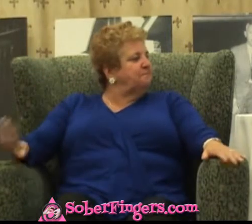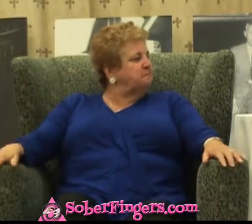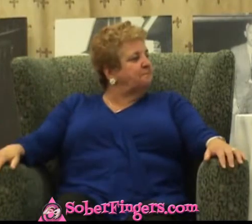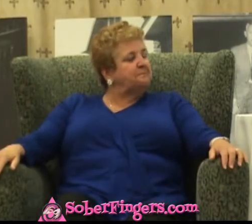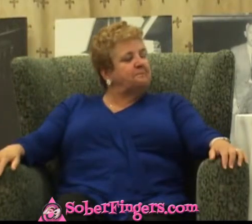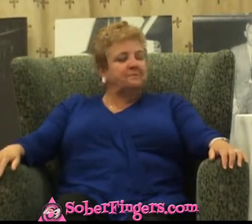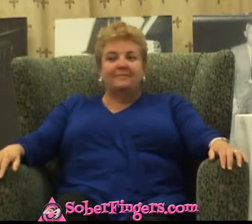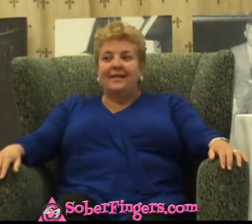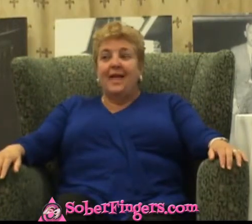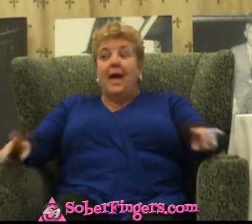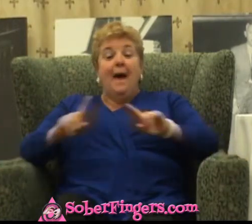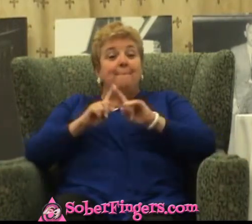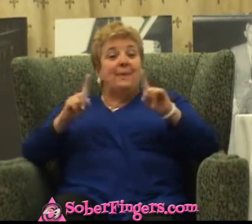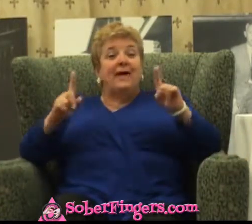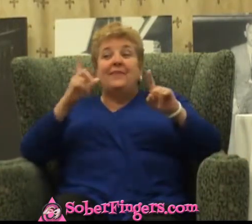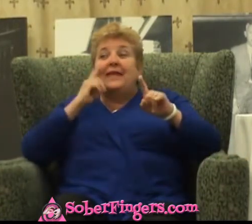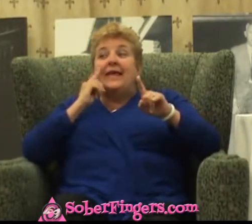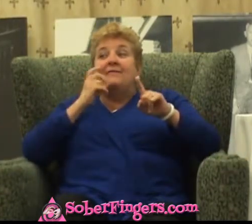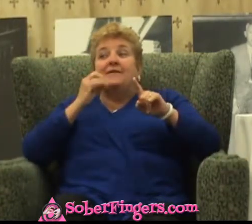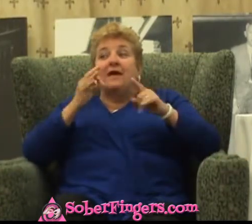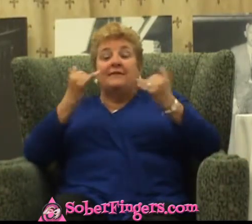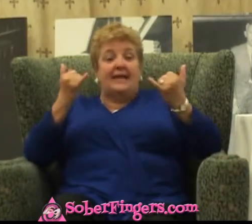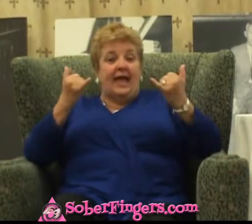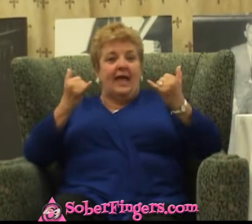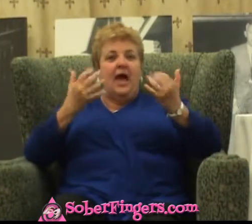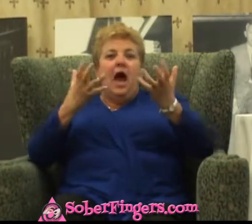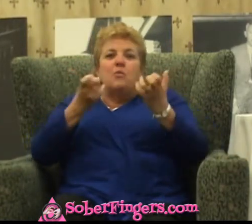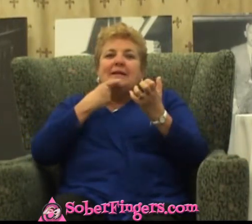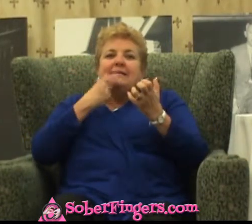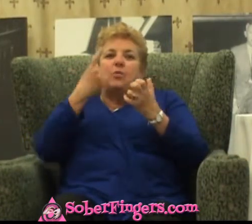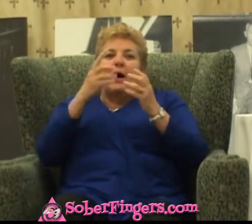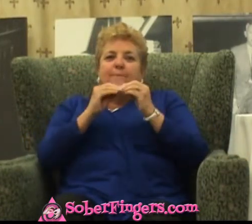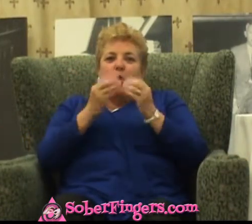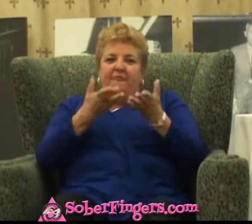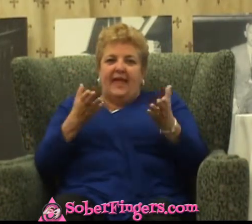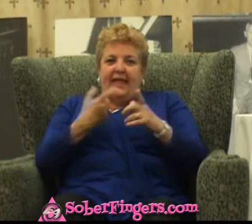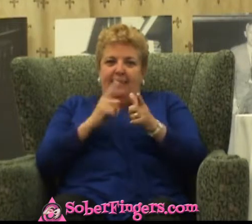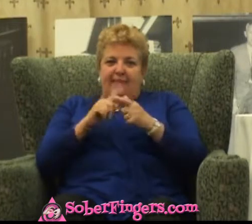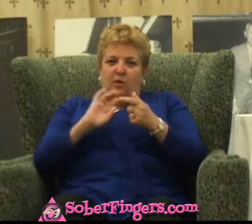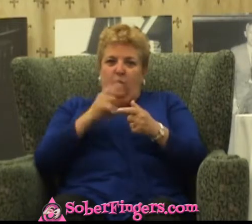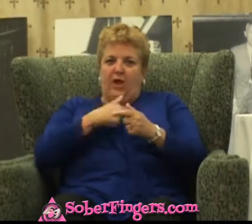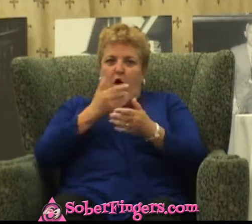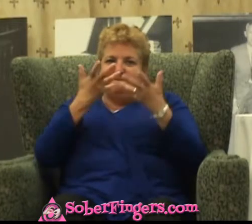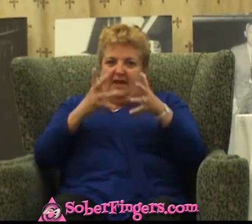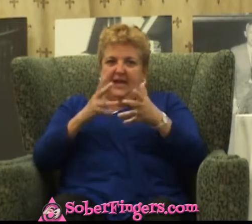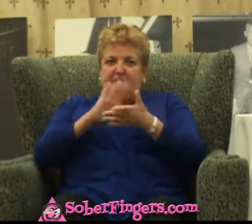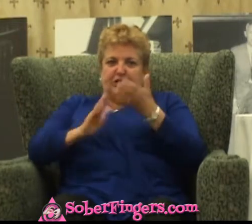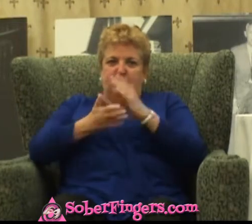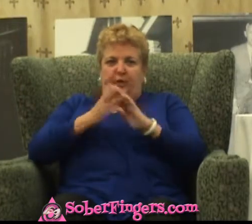I. But the gift of today, and I want to say one more thing, and then we're all done, and we can all go home. And